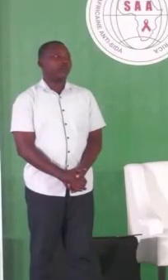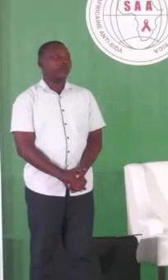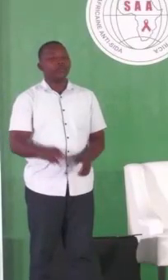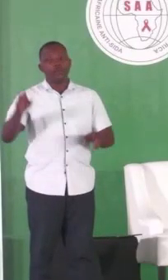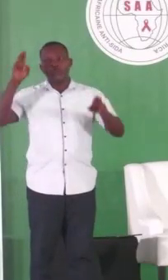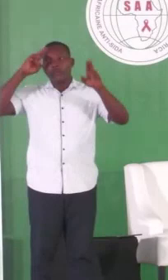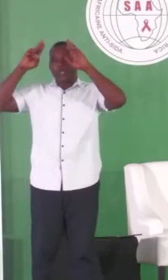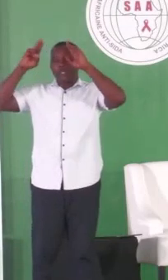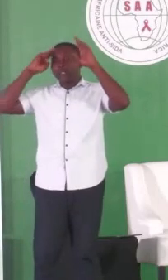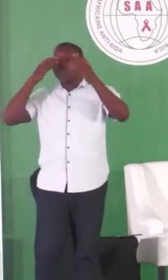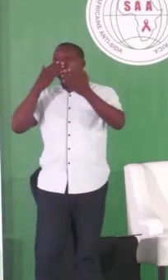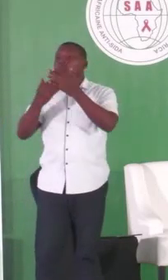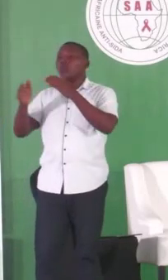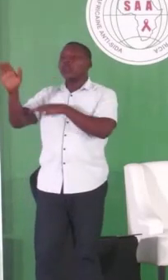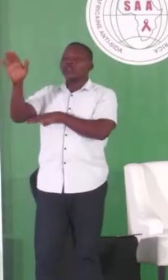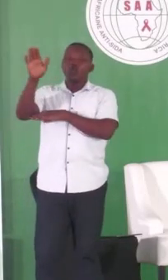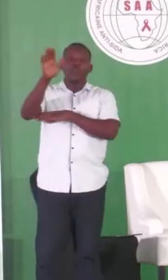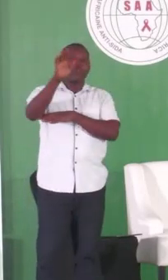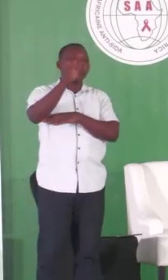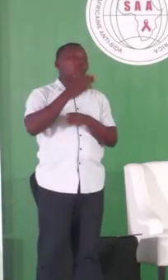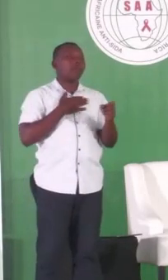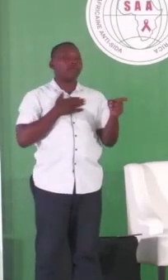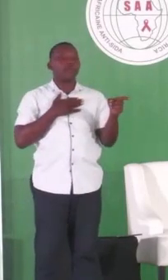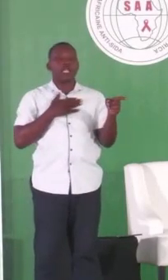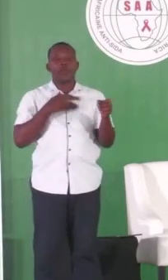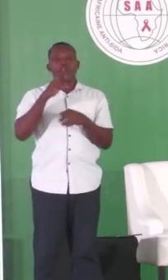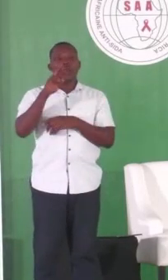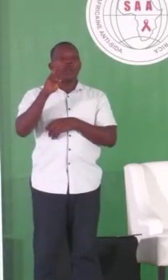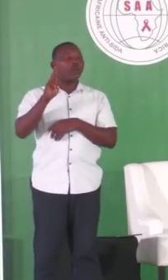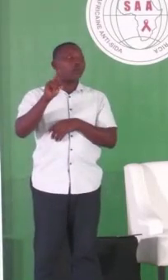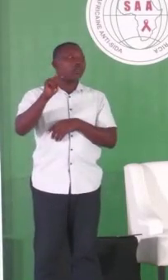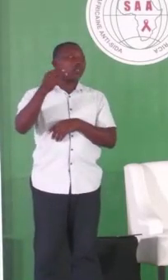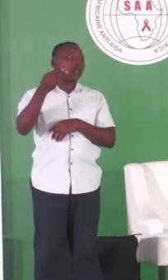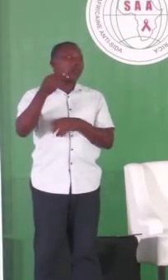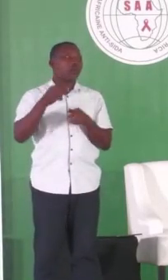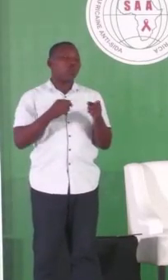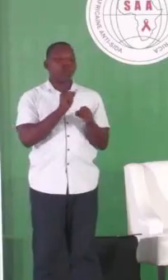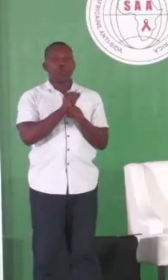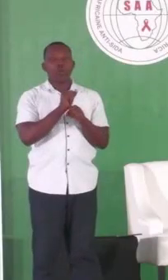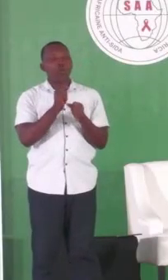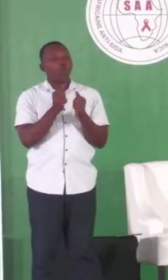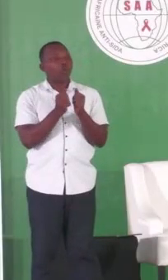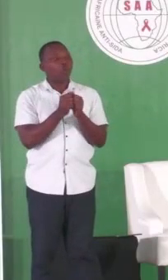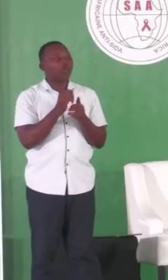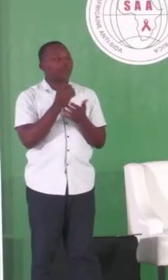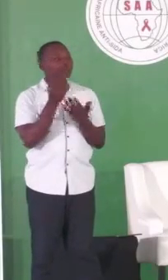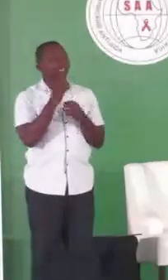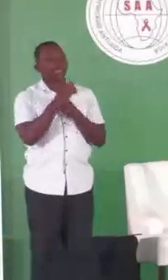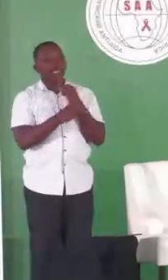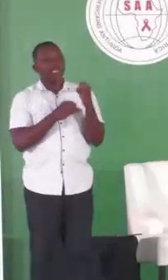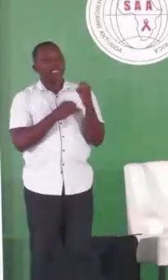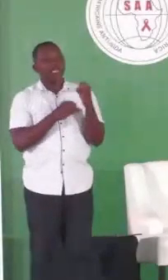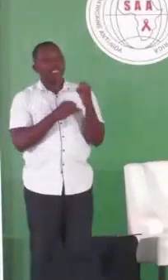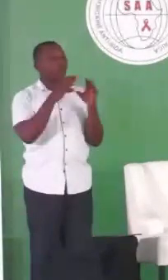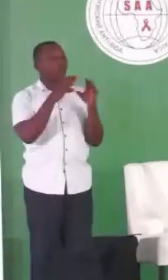Hello, good afternoon. My name is Ruth Ninsima. I work with the International Community of Women living with